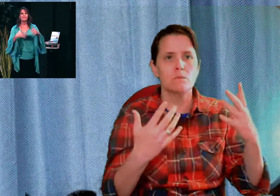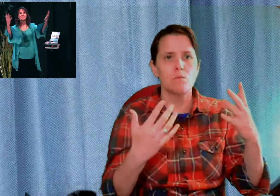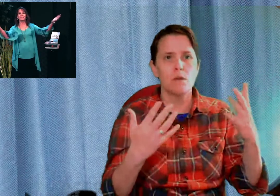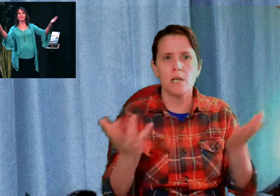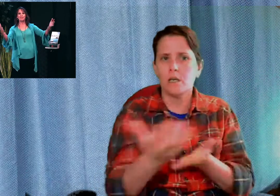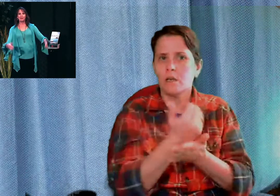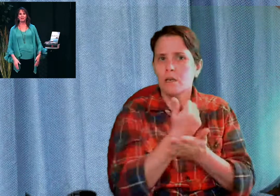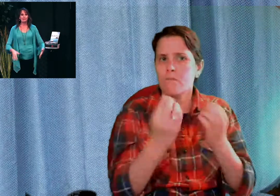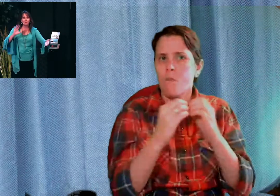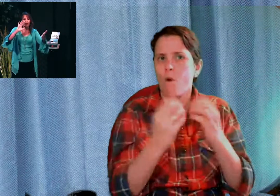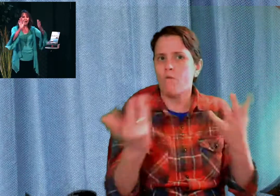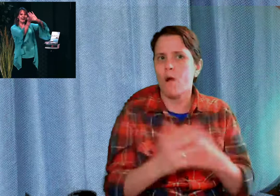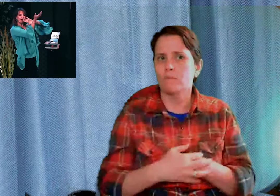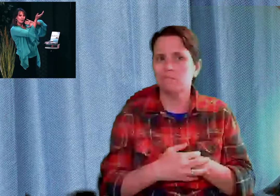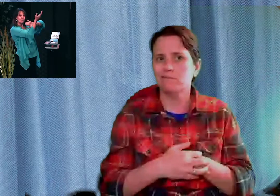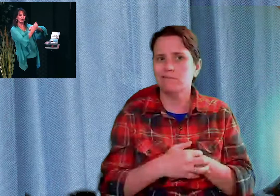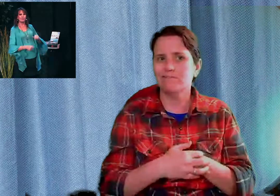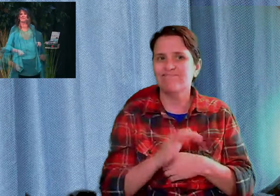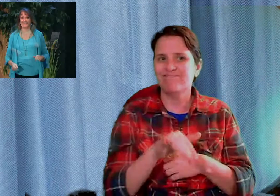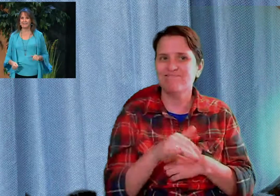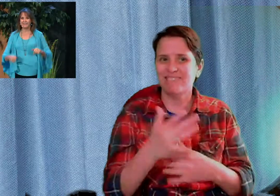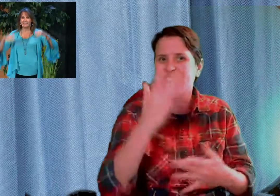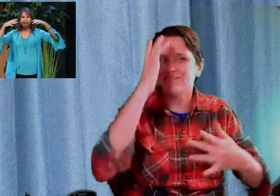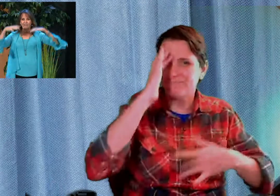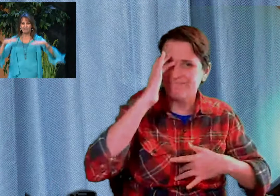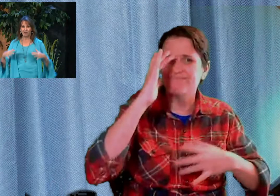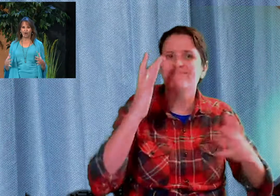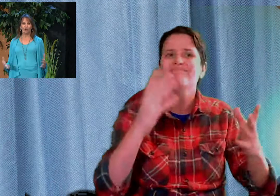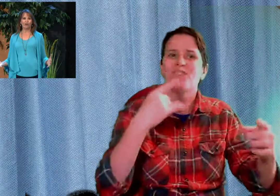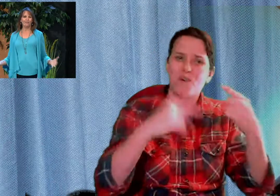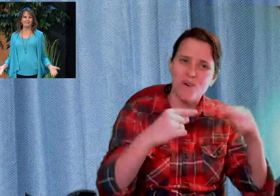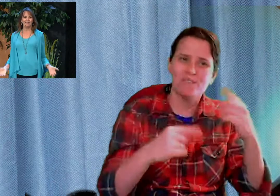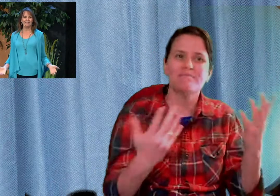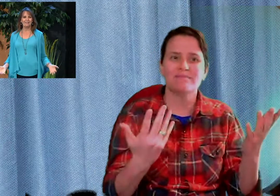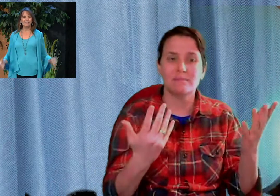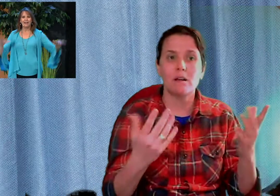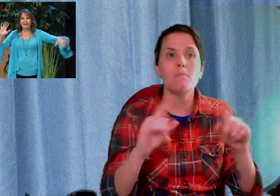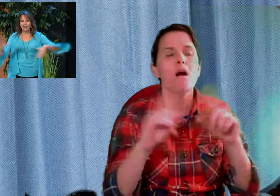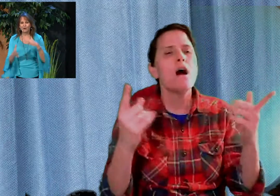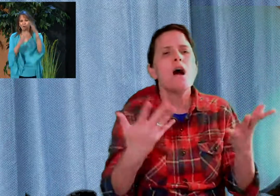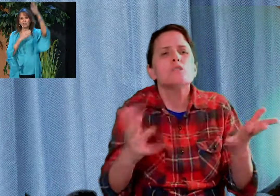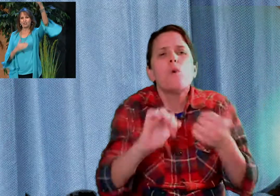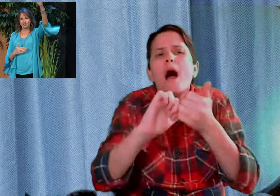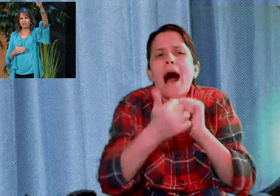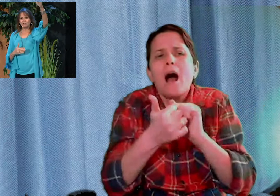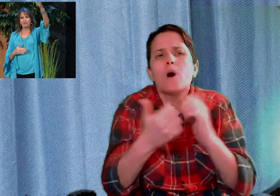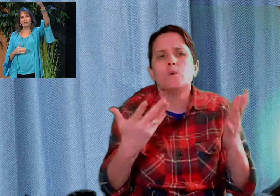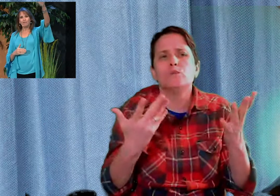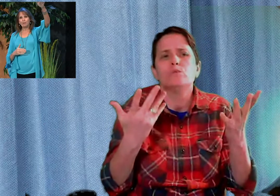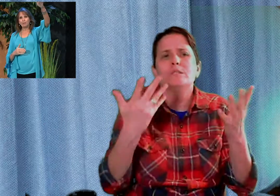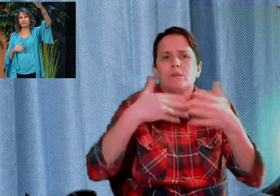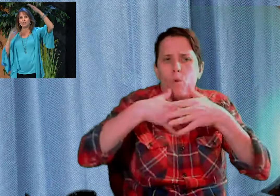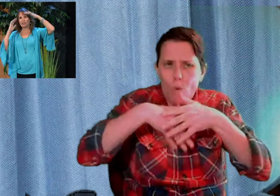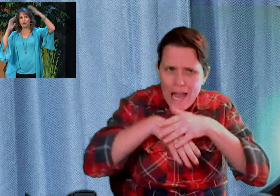That very thing. But how do we fall into ease. How do we shift